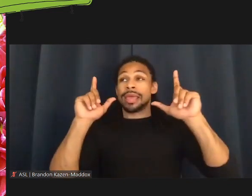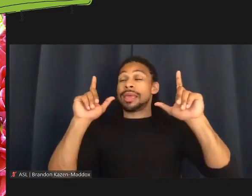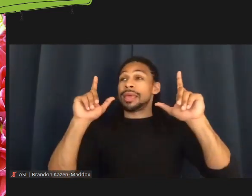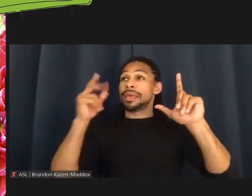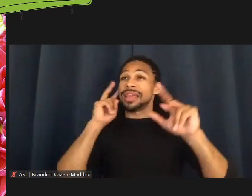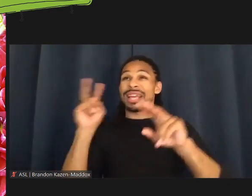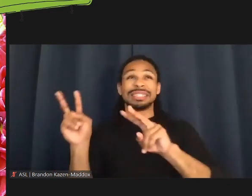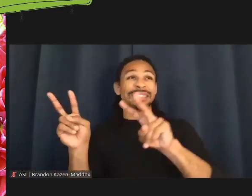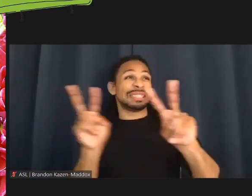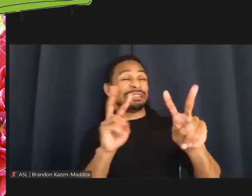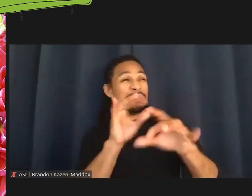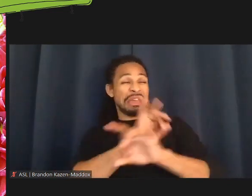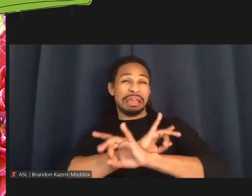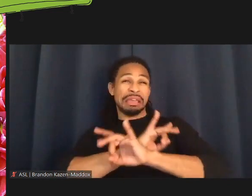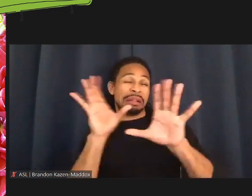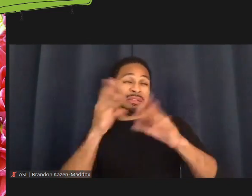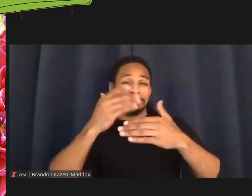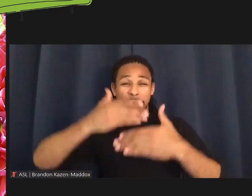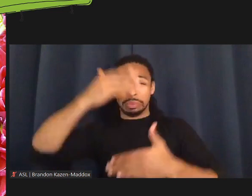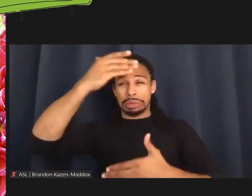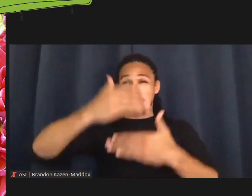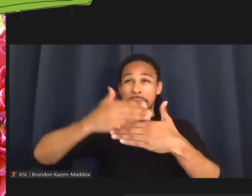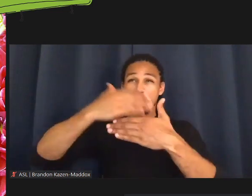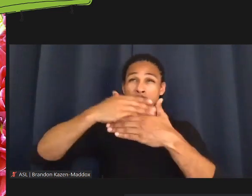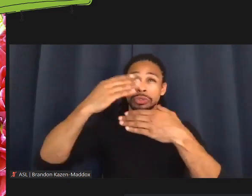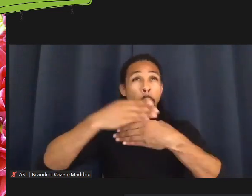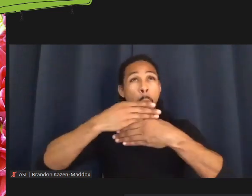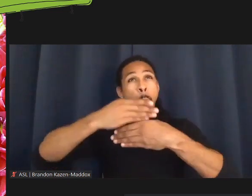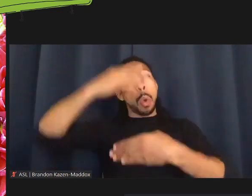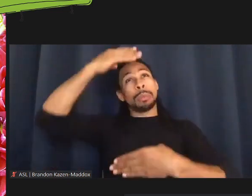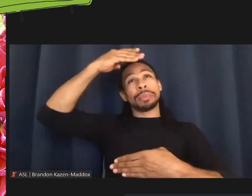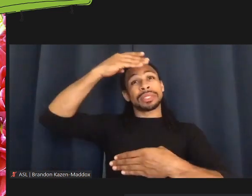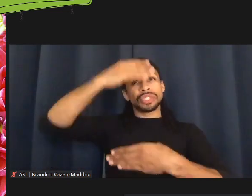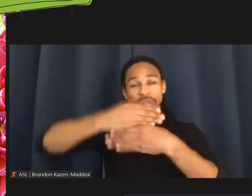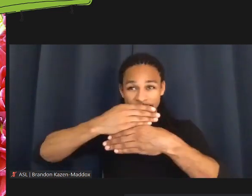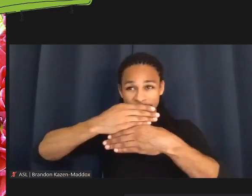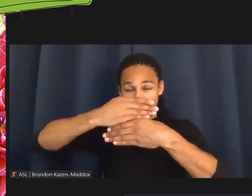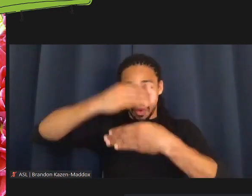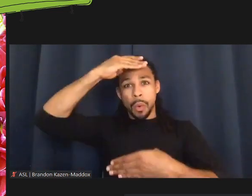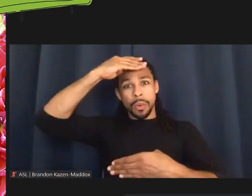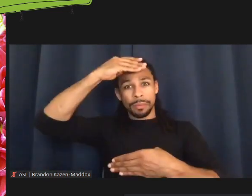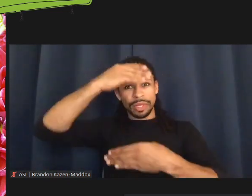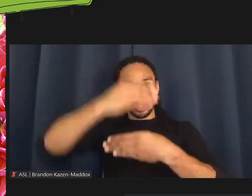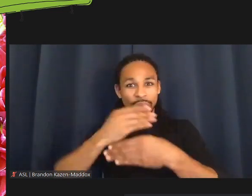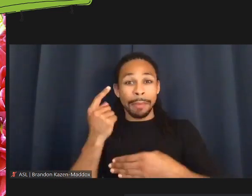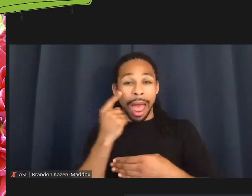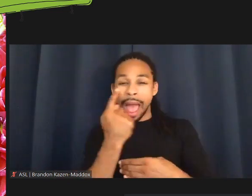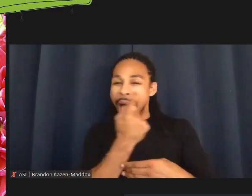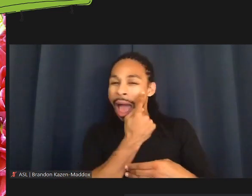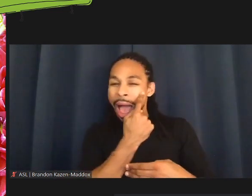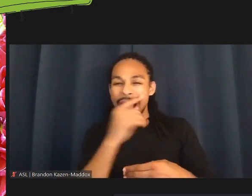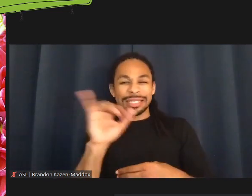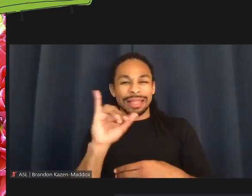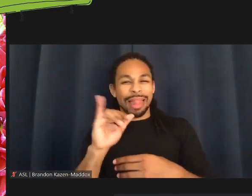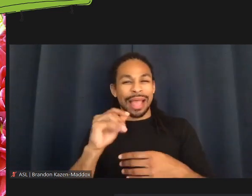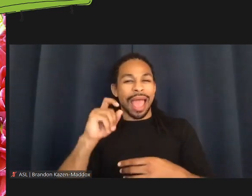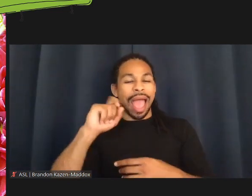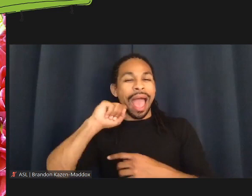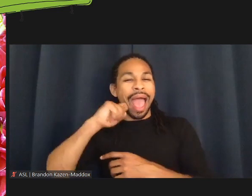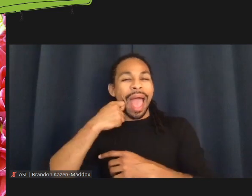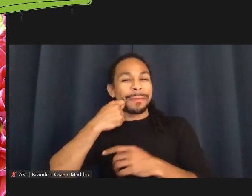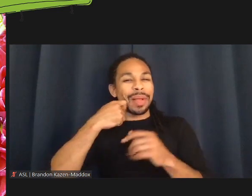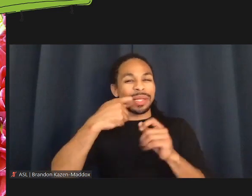creaking open and shut, while I lay with eyes as bare as peeled apples. The